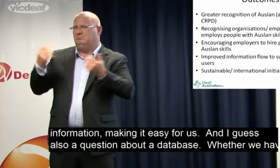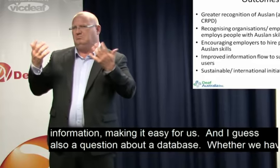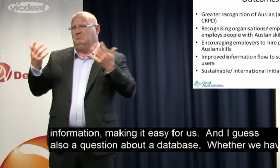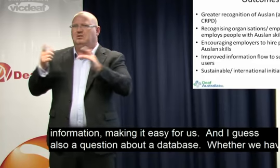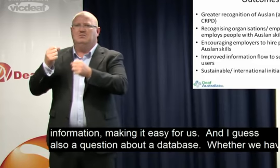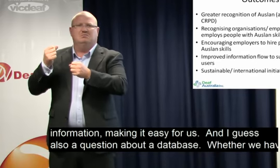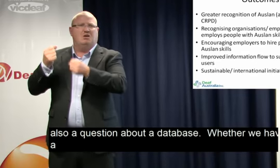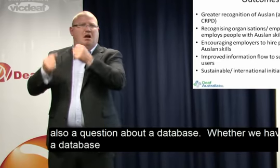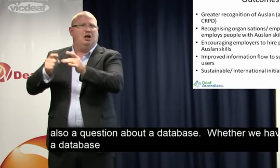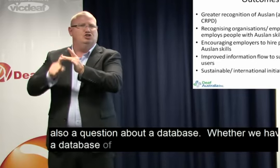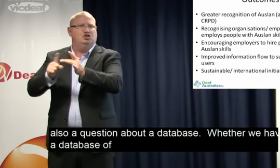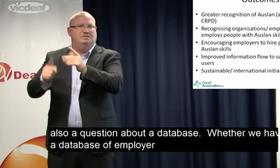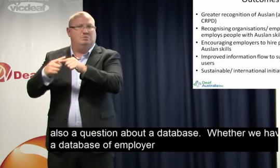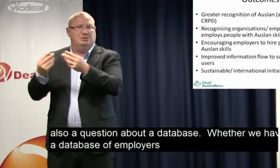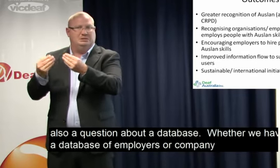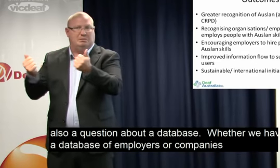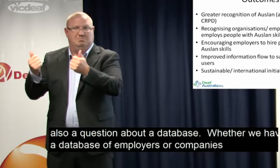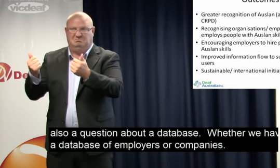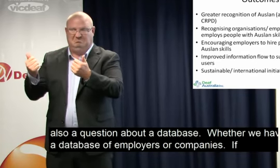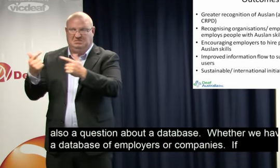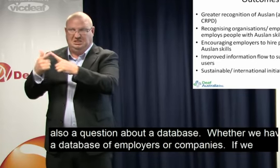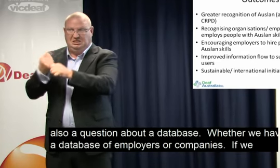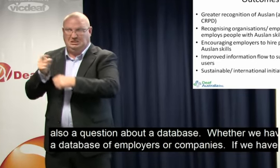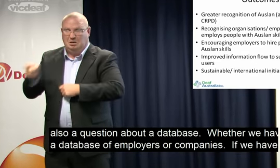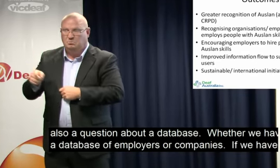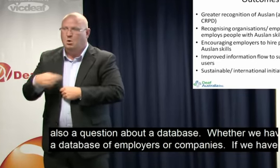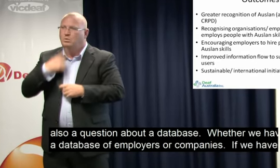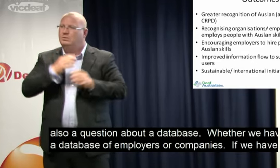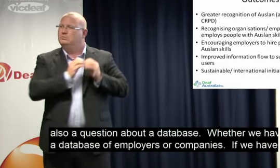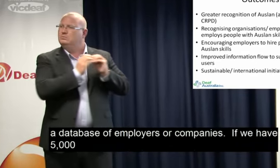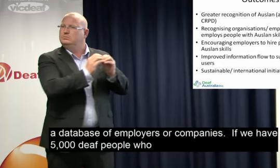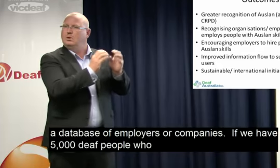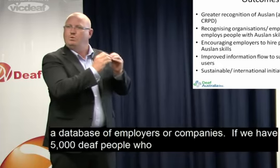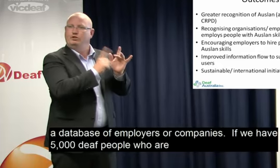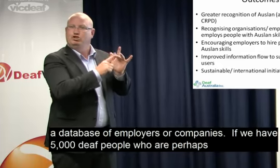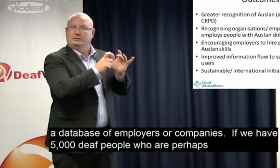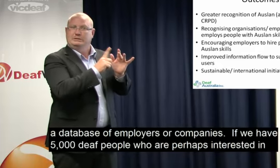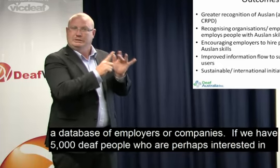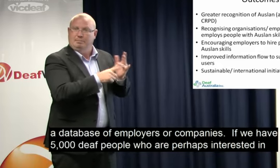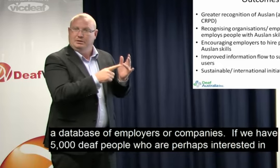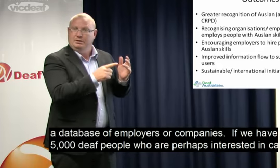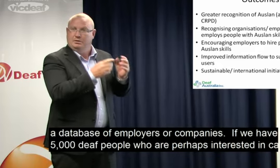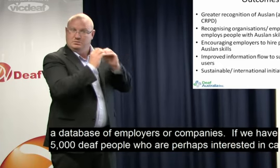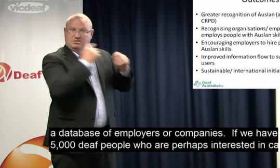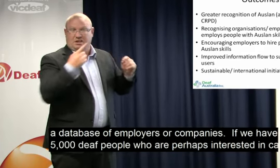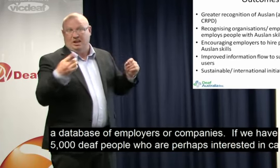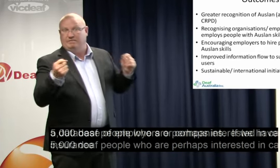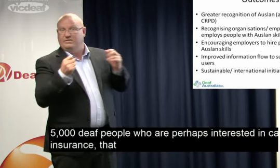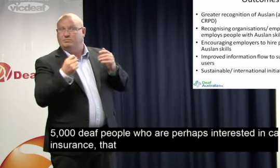who are perhaps interested in car insurance, that we could actually negotiate with an insurance company and say,